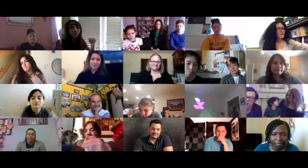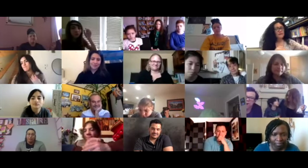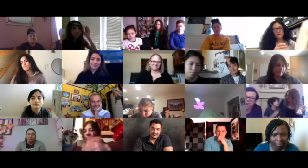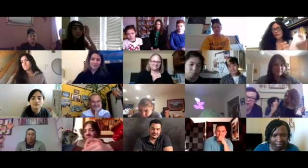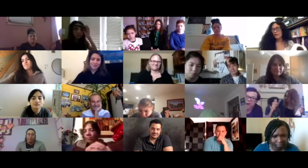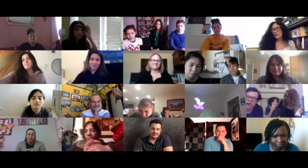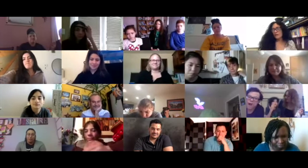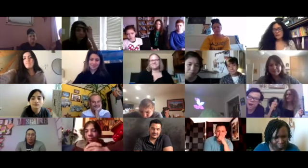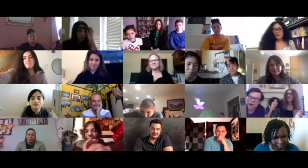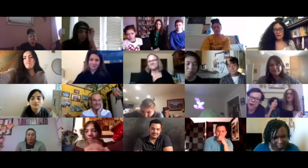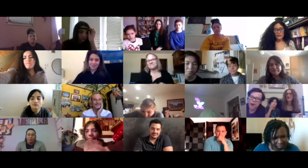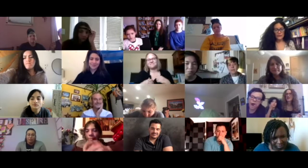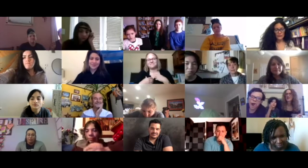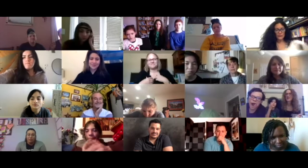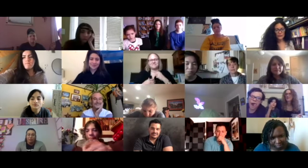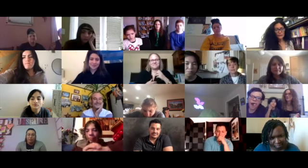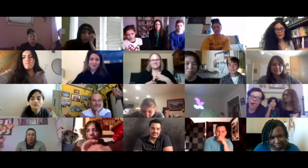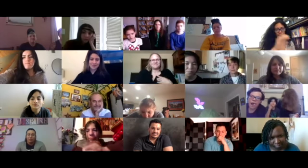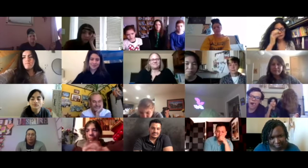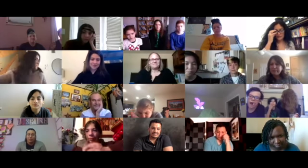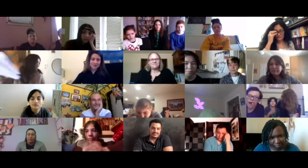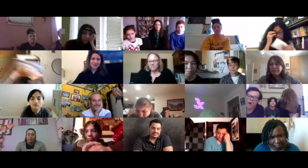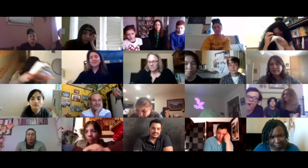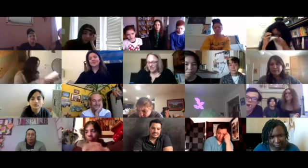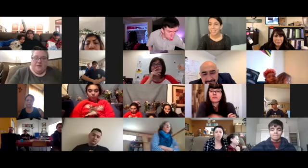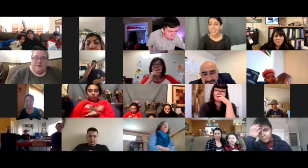Marie? Yeah, thank you.